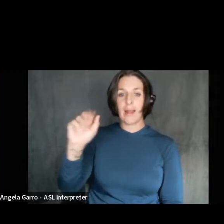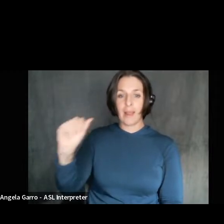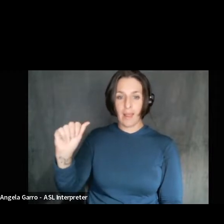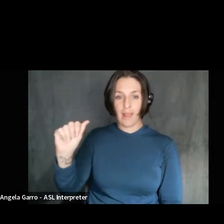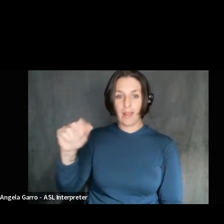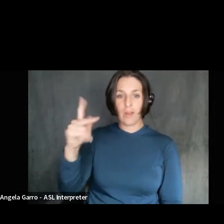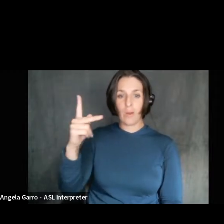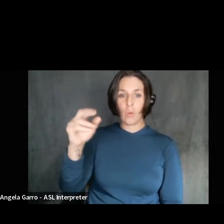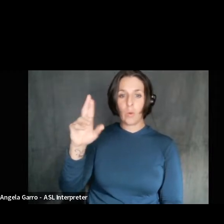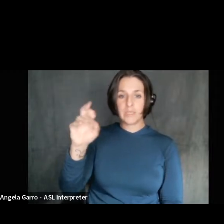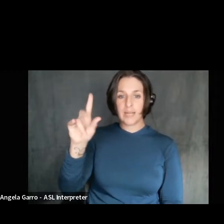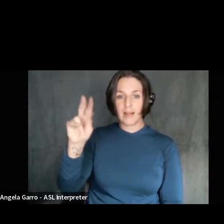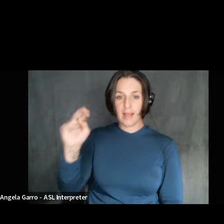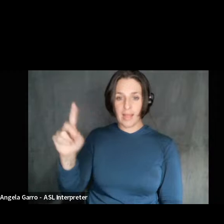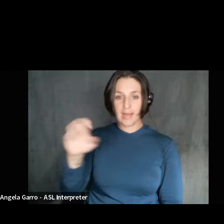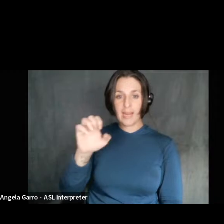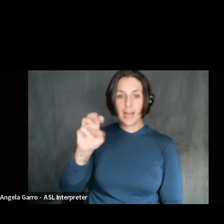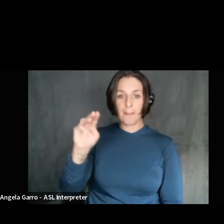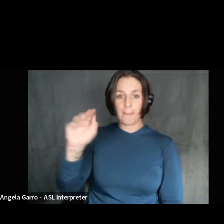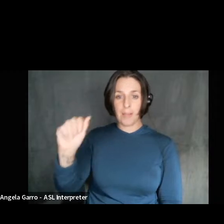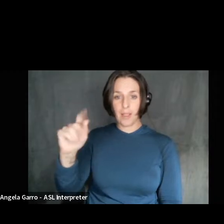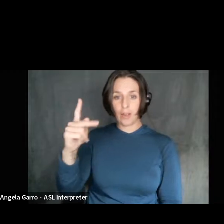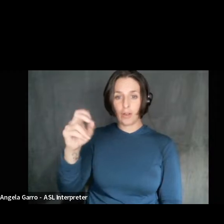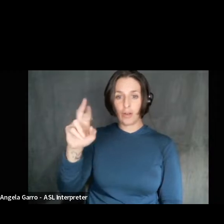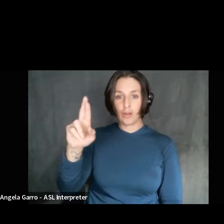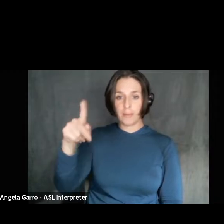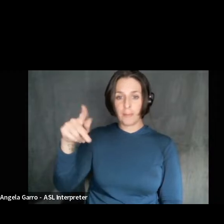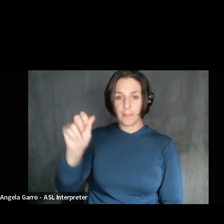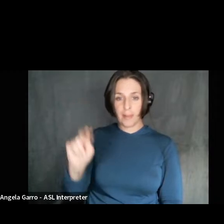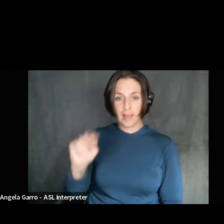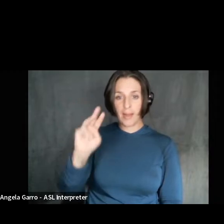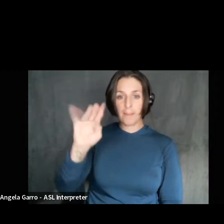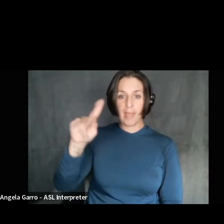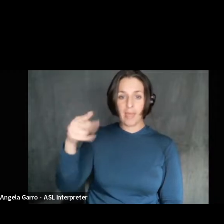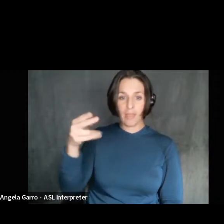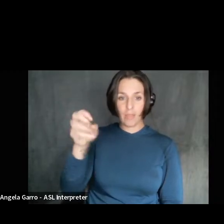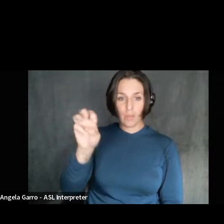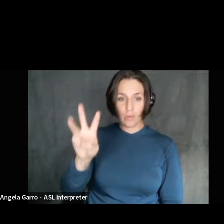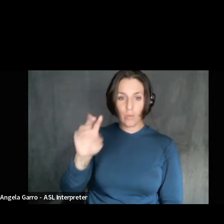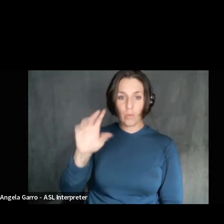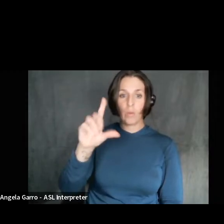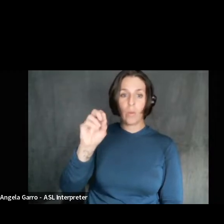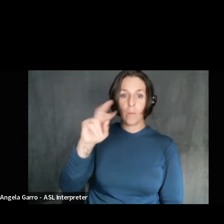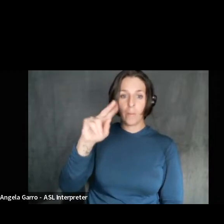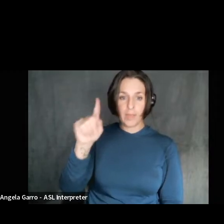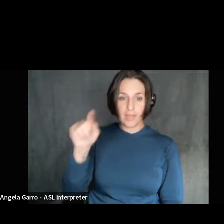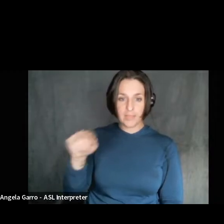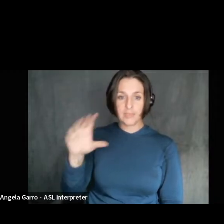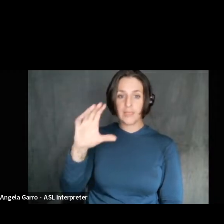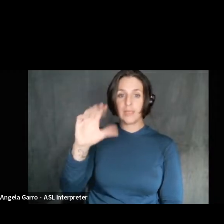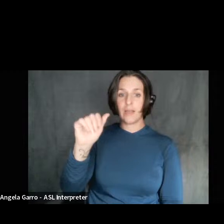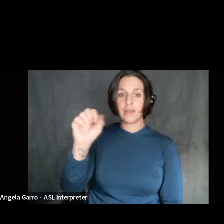Kirpan, Matthew Lopez, Cassandra Lopez.